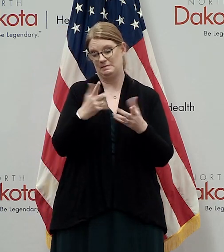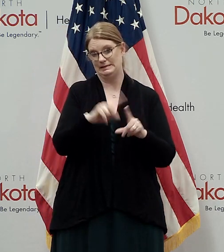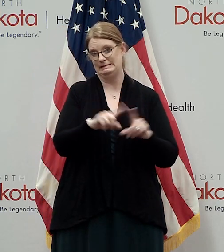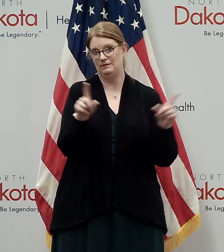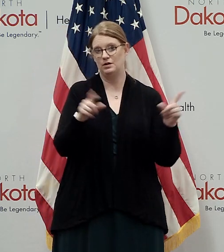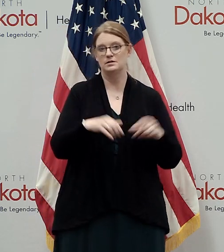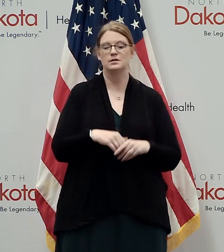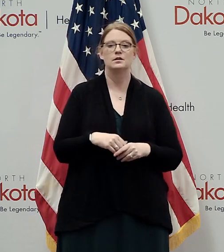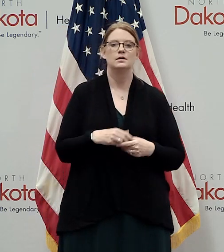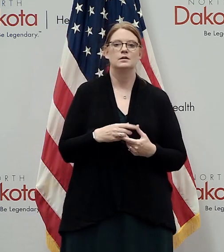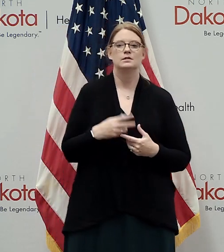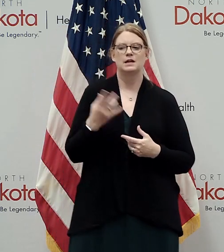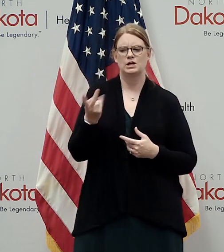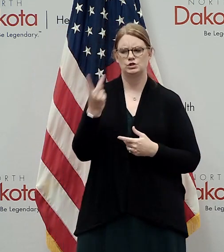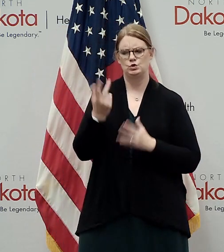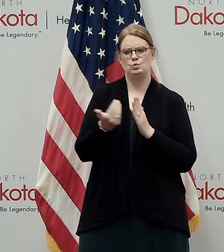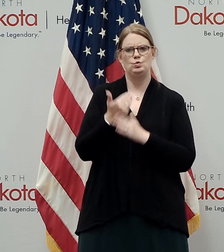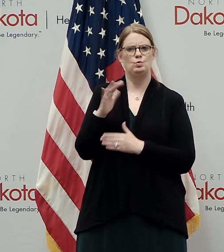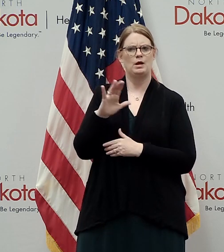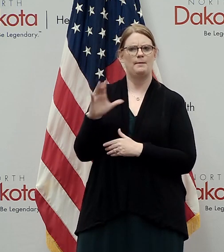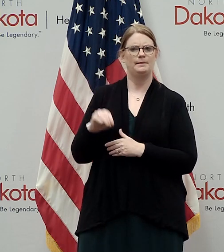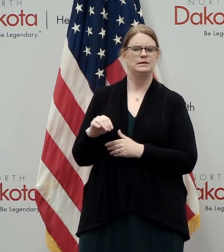yesterday, 2 new companies with